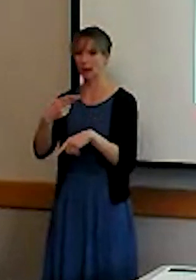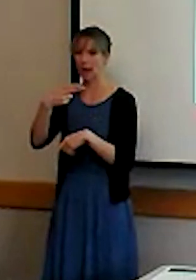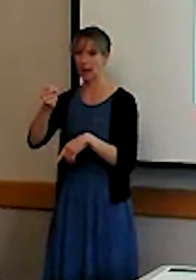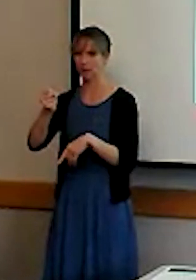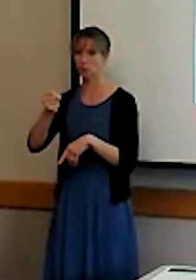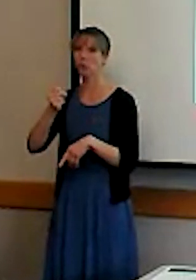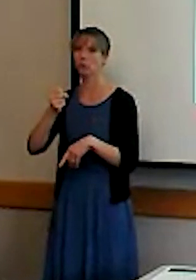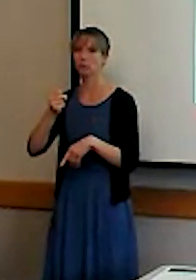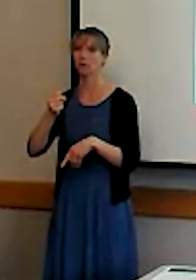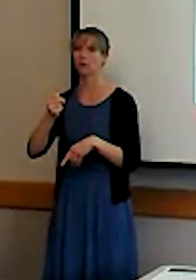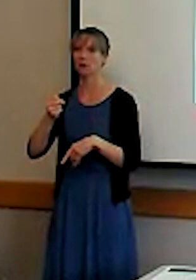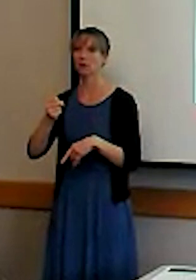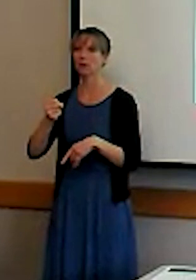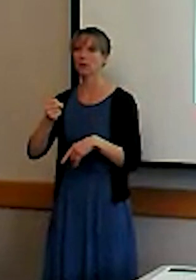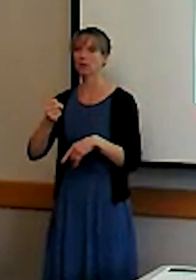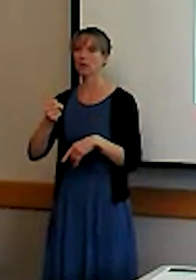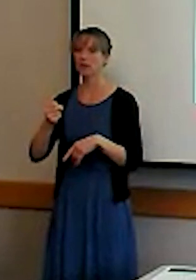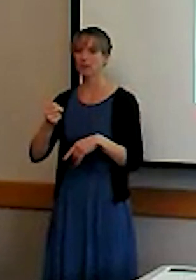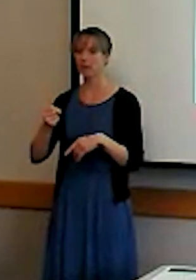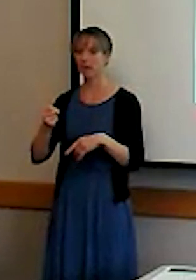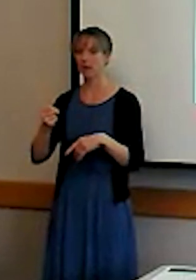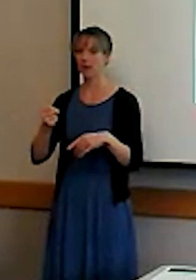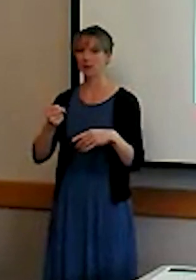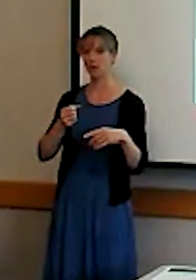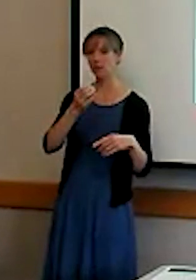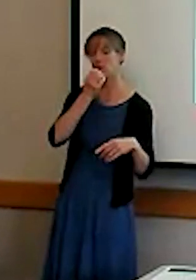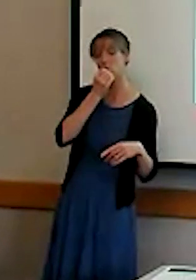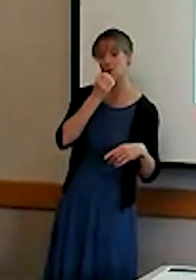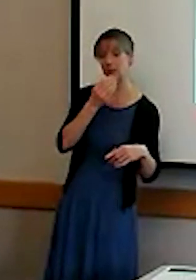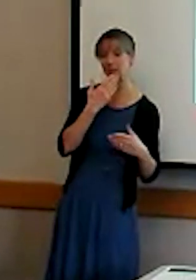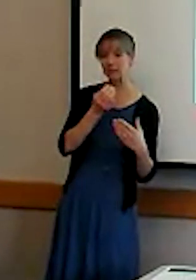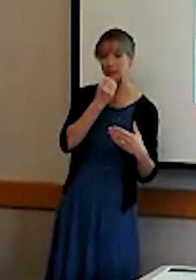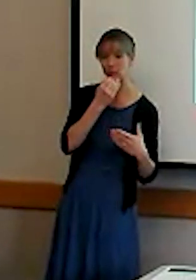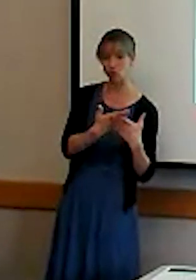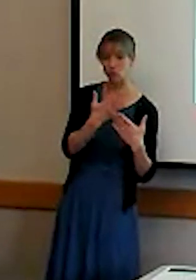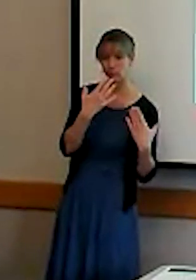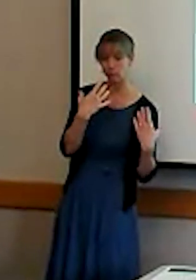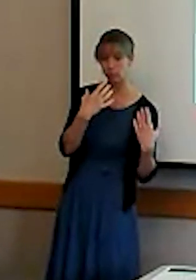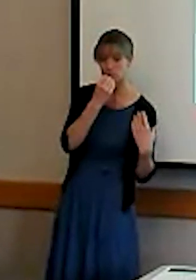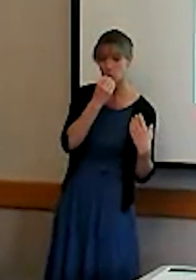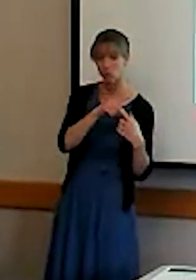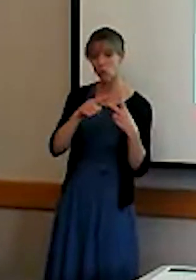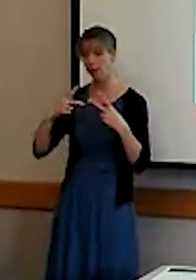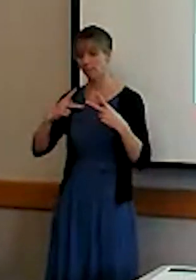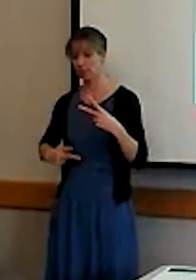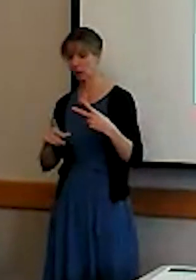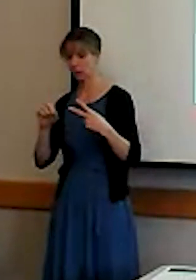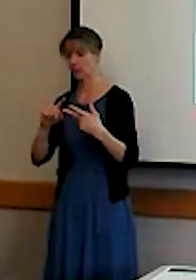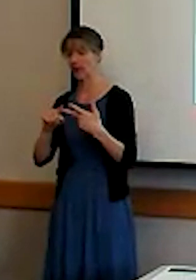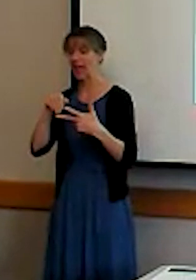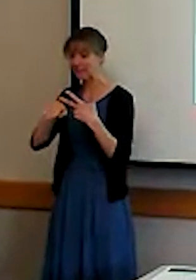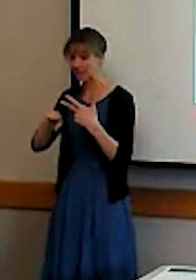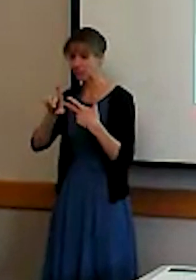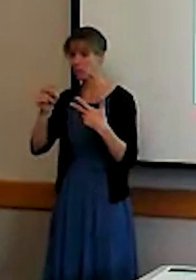school about kind of the intersection between nutrition, physical disability, accessible